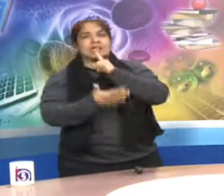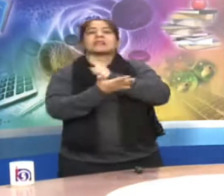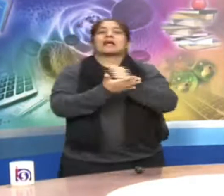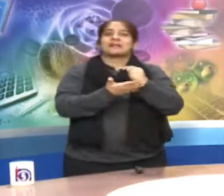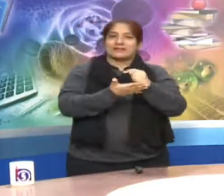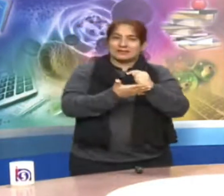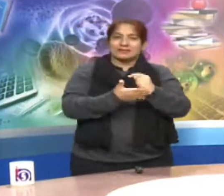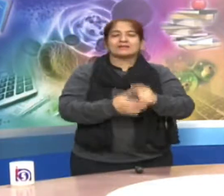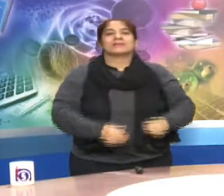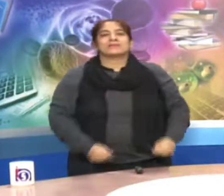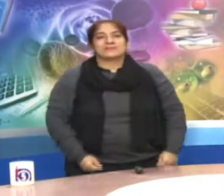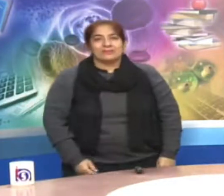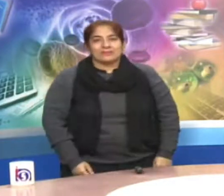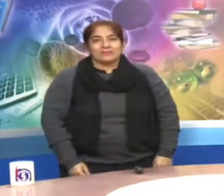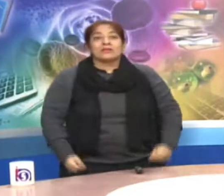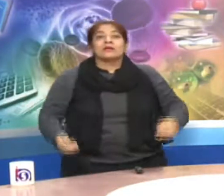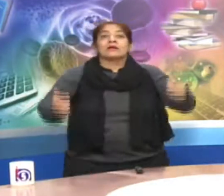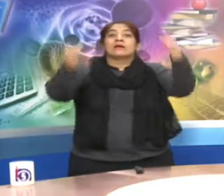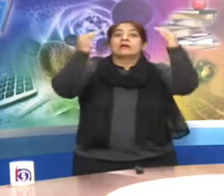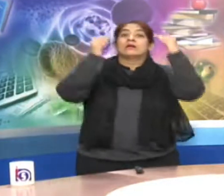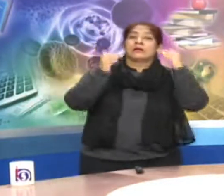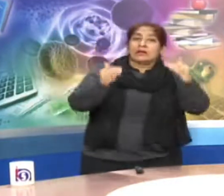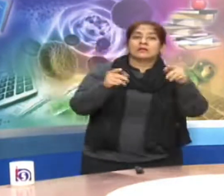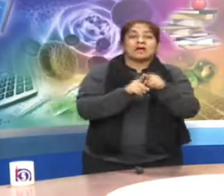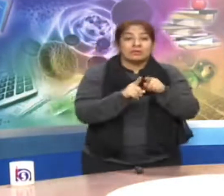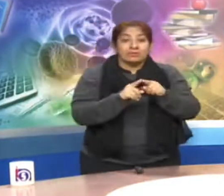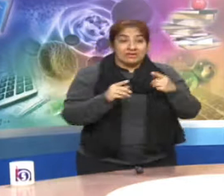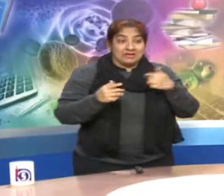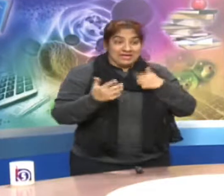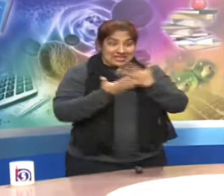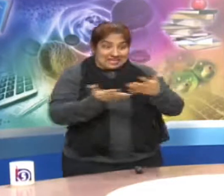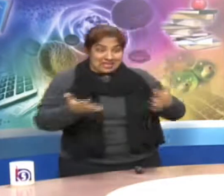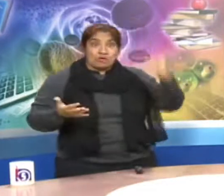relationship of honesty is the best.